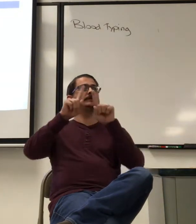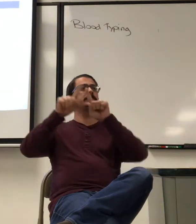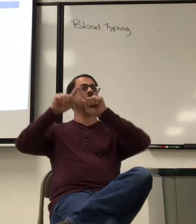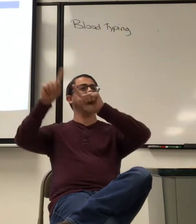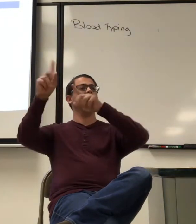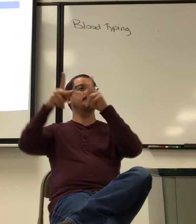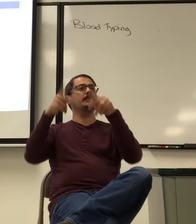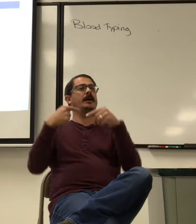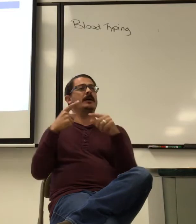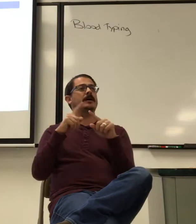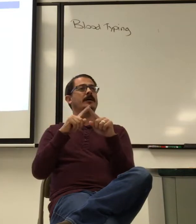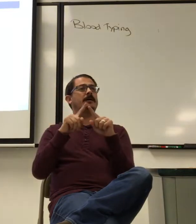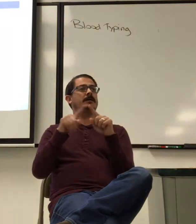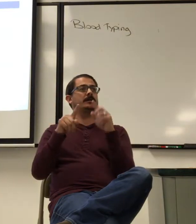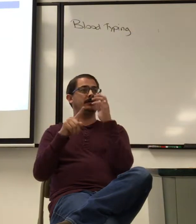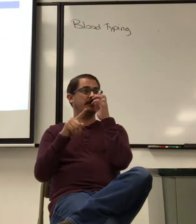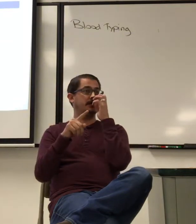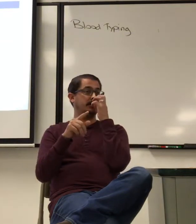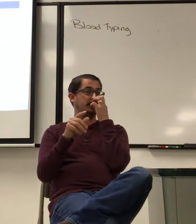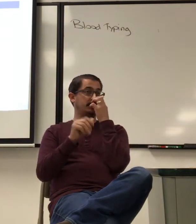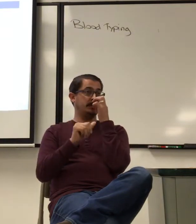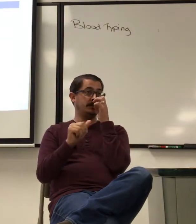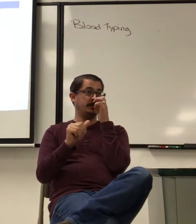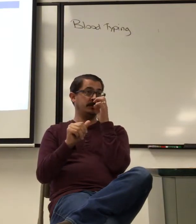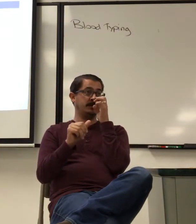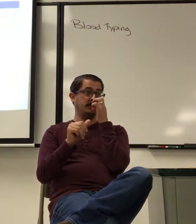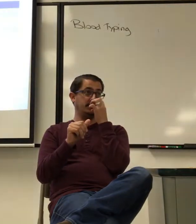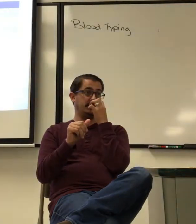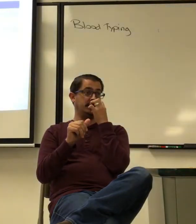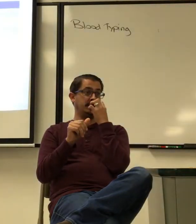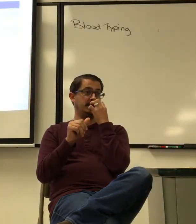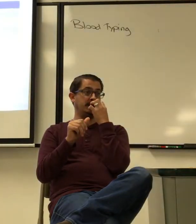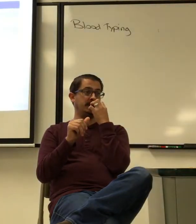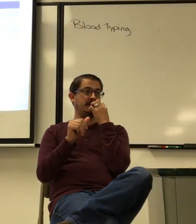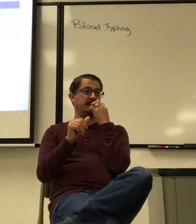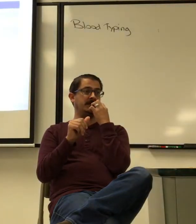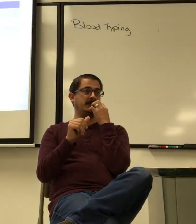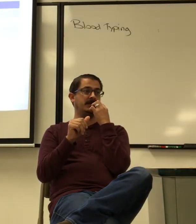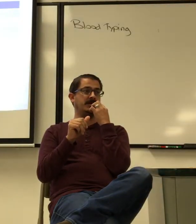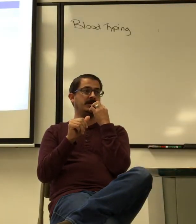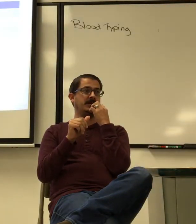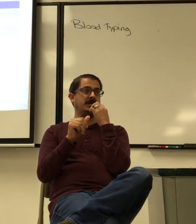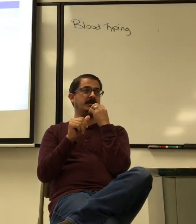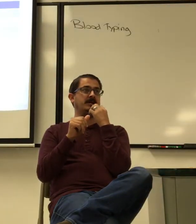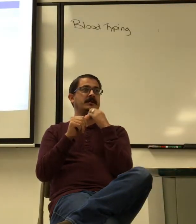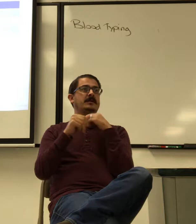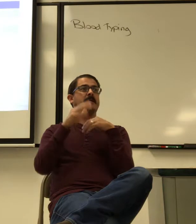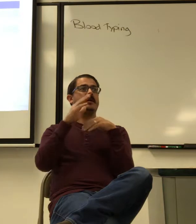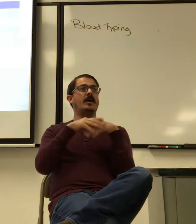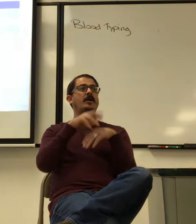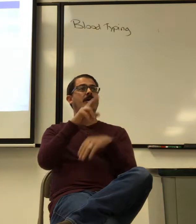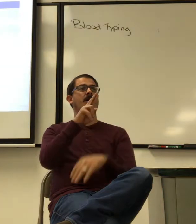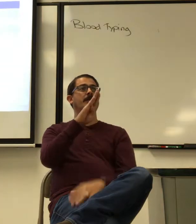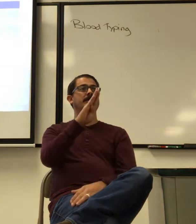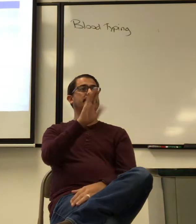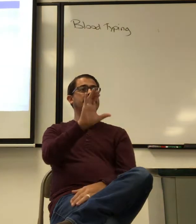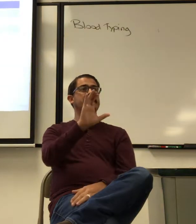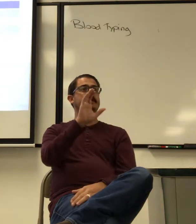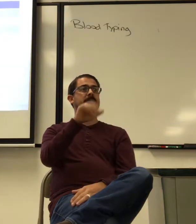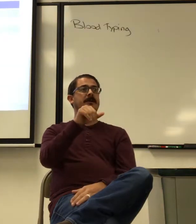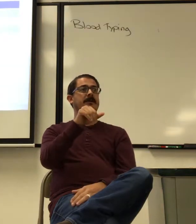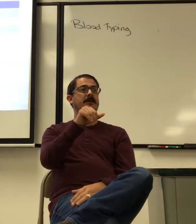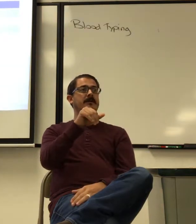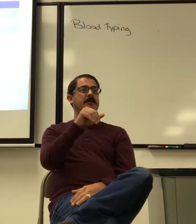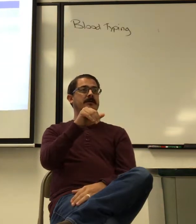antigenic properties. These little microscopic surface molecules on your RBCs that can react with antibodies